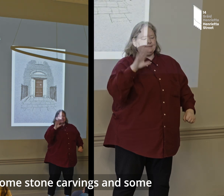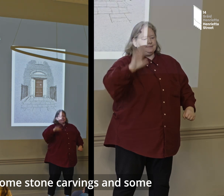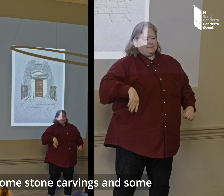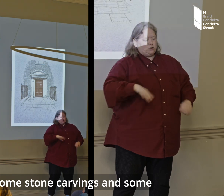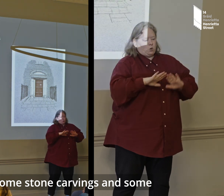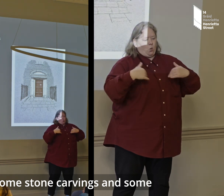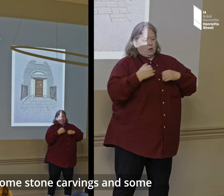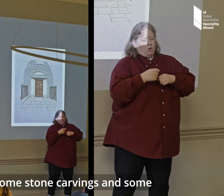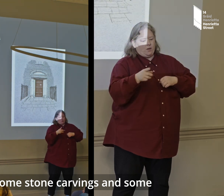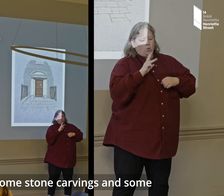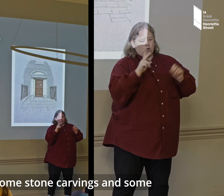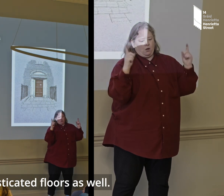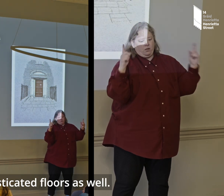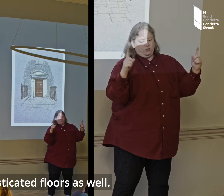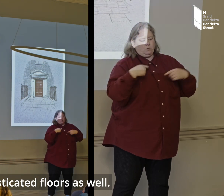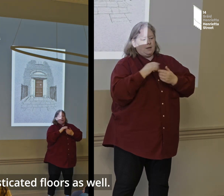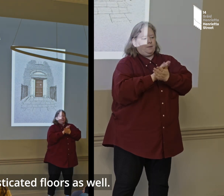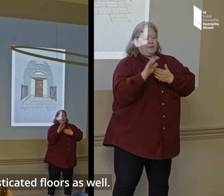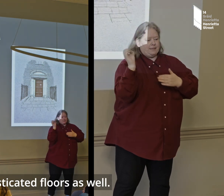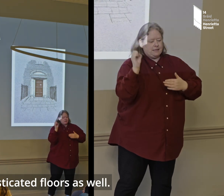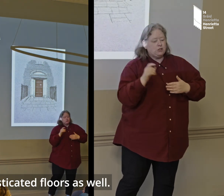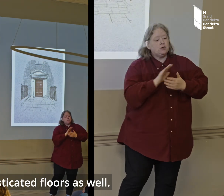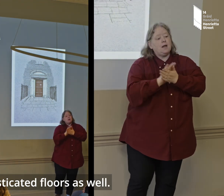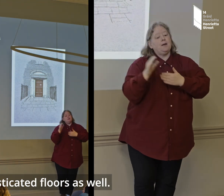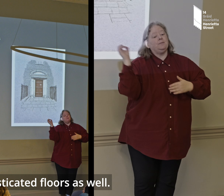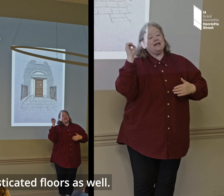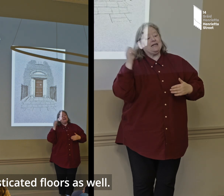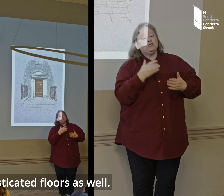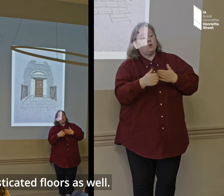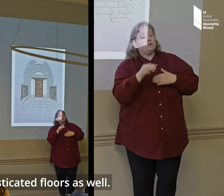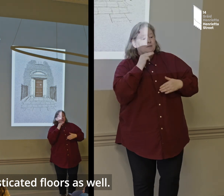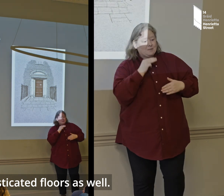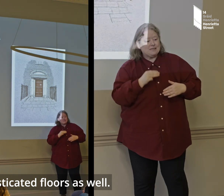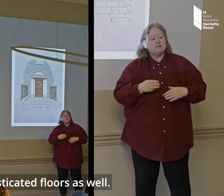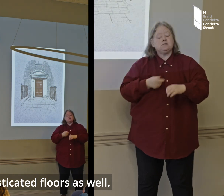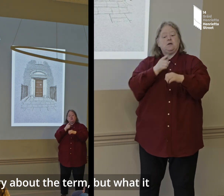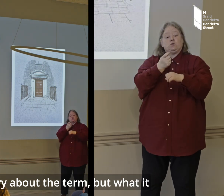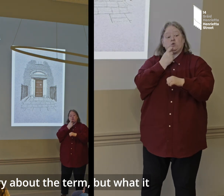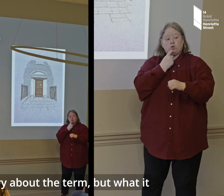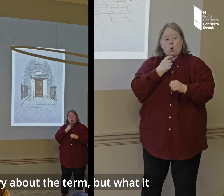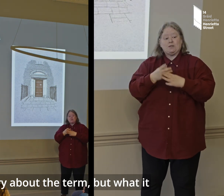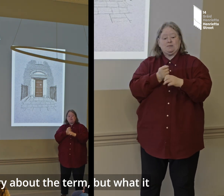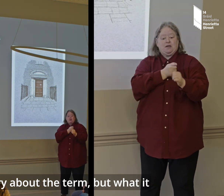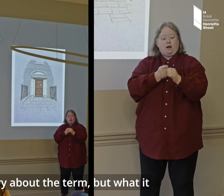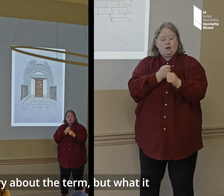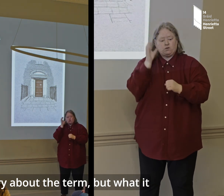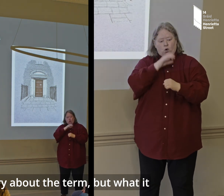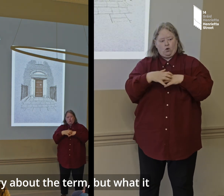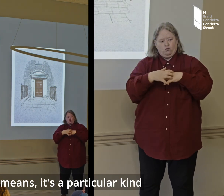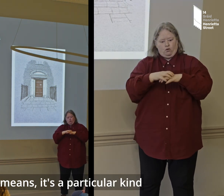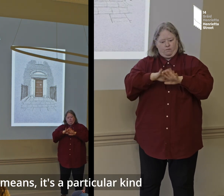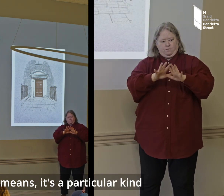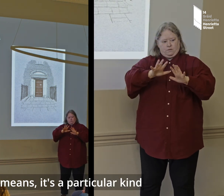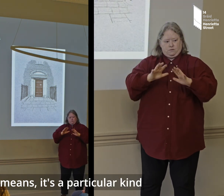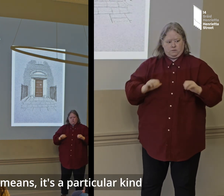carvings and some rusticated floors as well. Don't worry about the term, but what